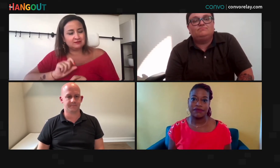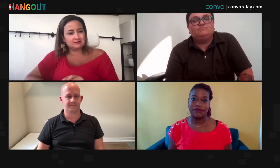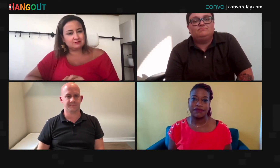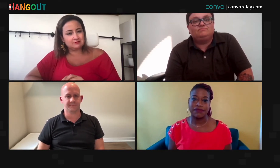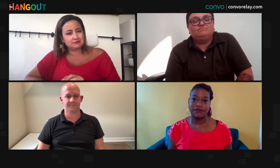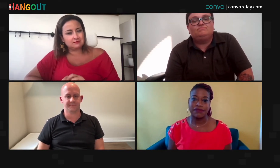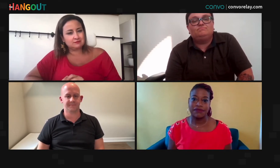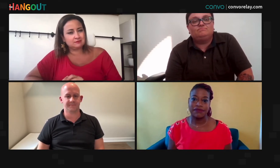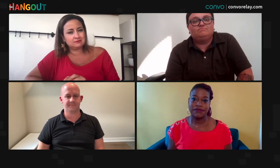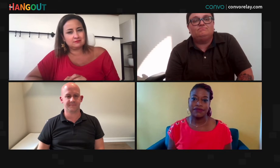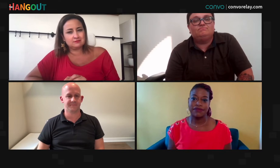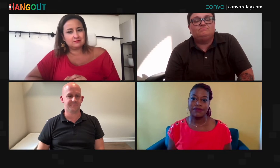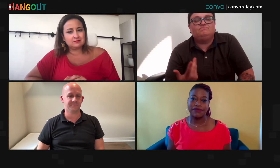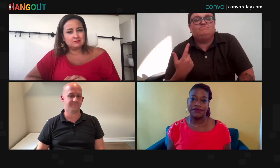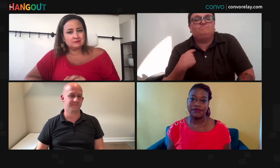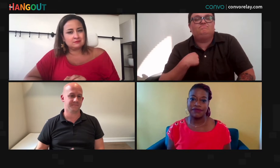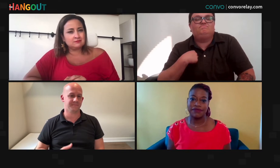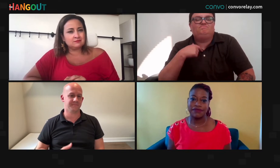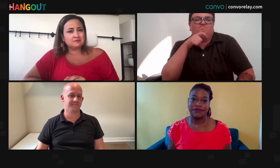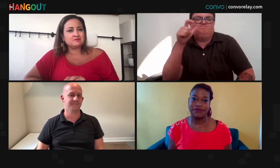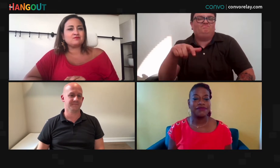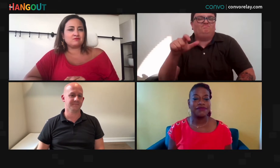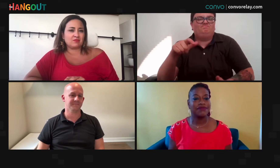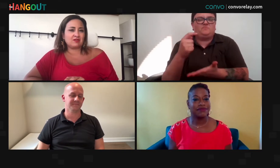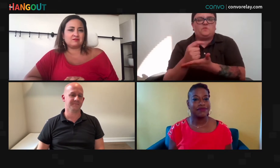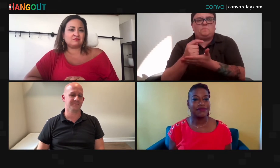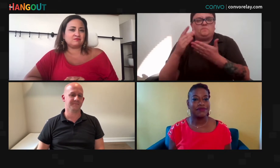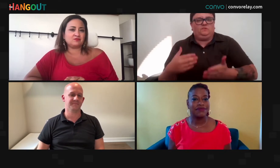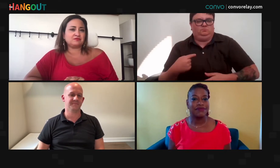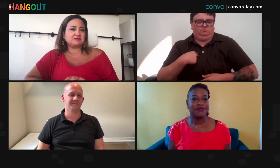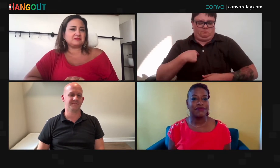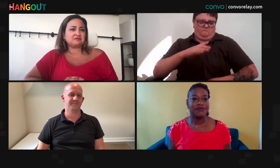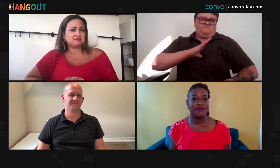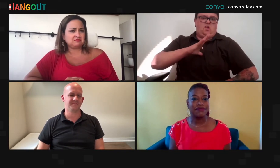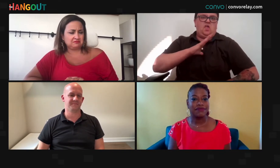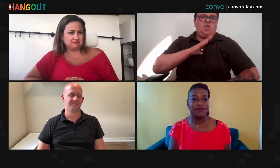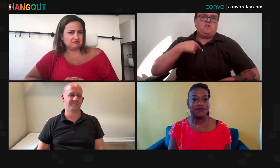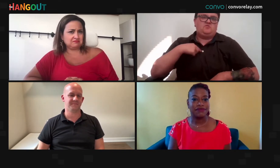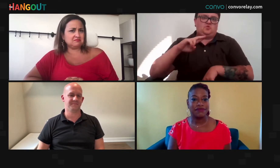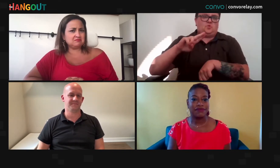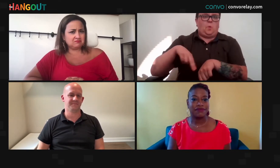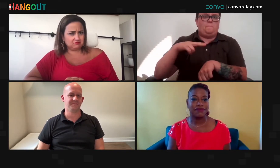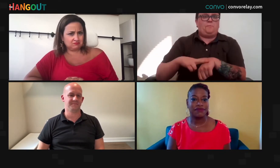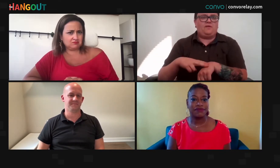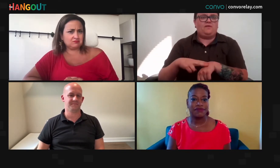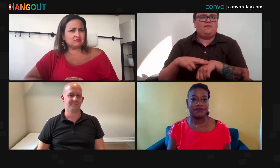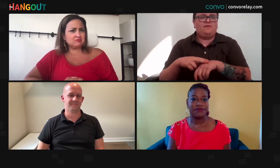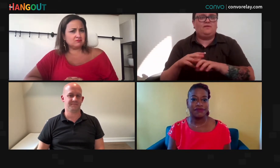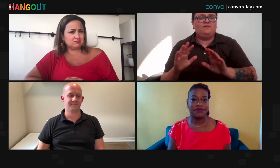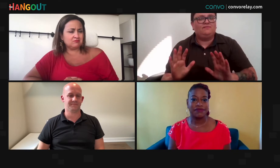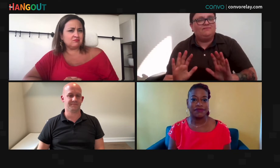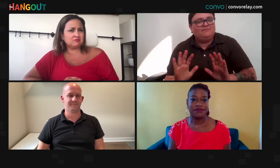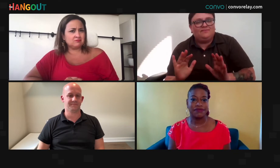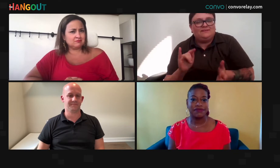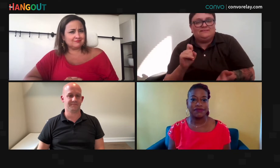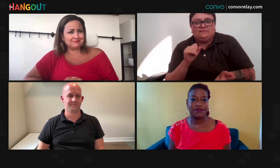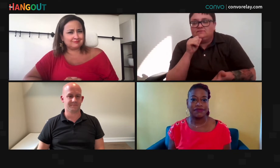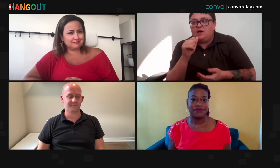guys experienced? This is Leesa. People saying I don't need therapists, that I'm fine, I'm completely